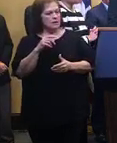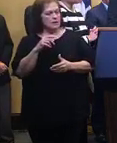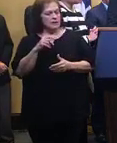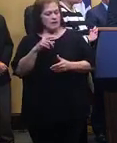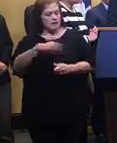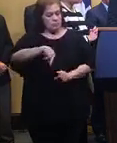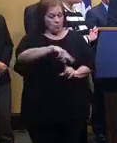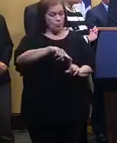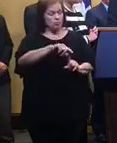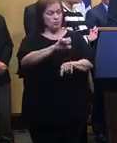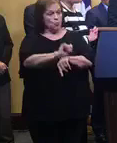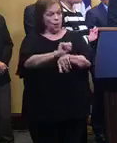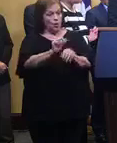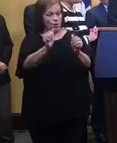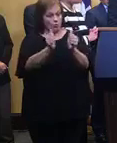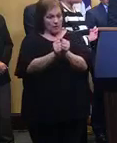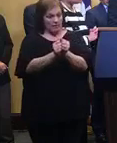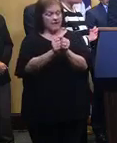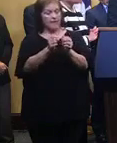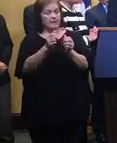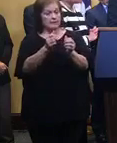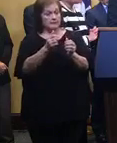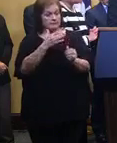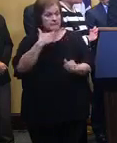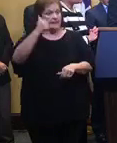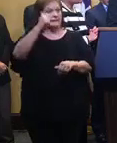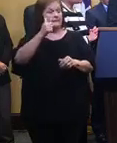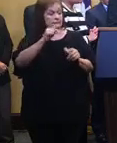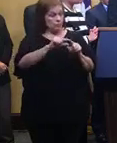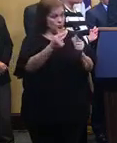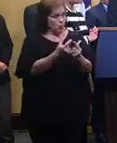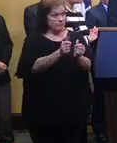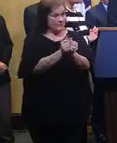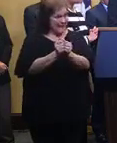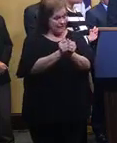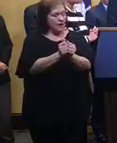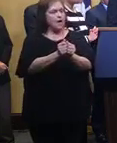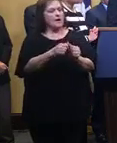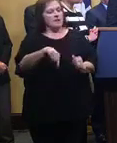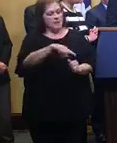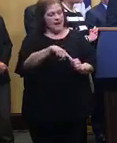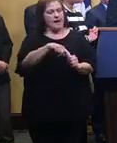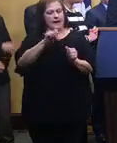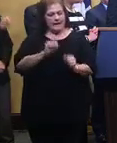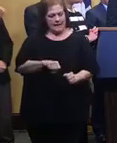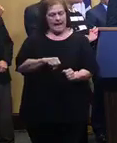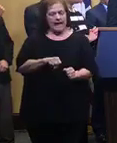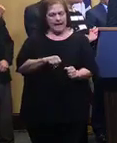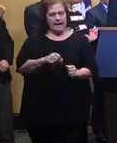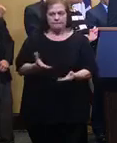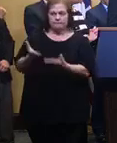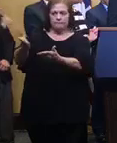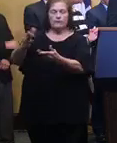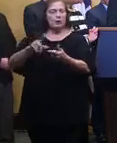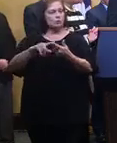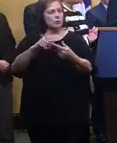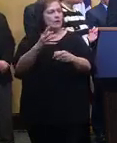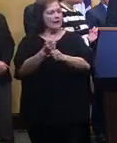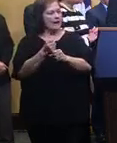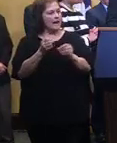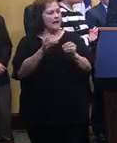FEMA and the Governor's Office of Homeland Security and Emergency Preparedness, GOSEP, which is the fiscal agent for all FEMA funds that come to the state of